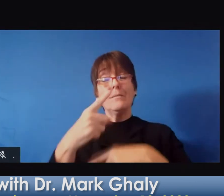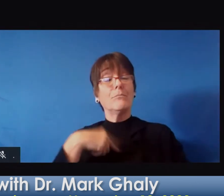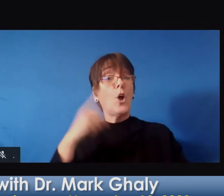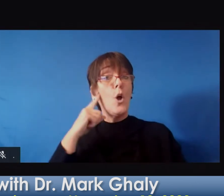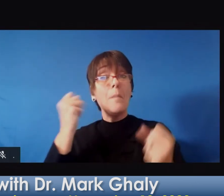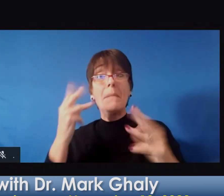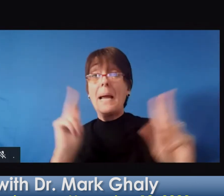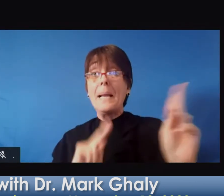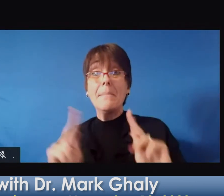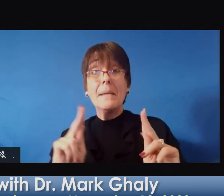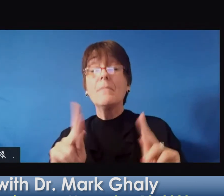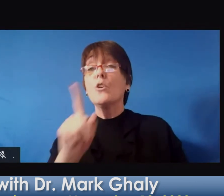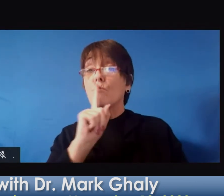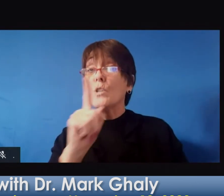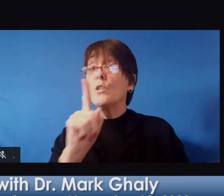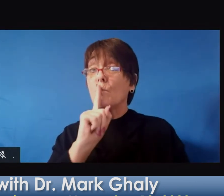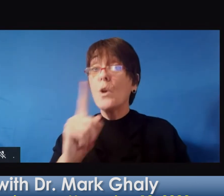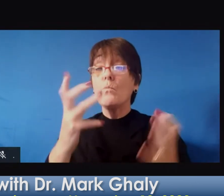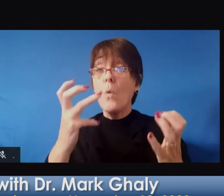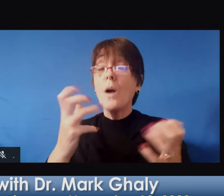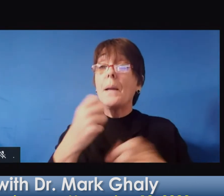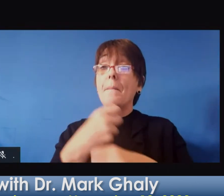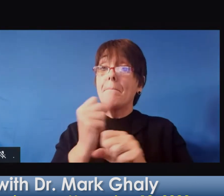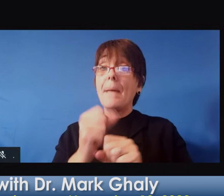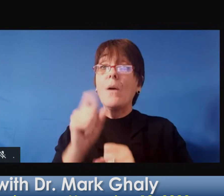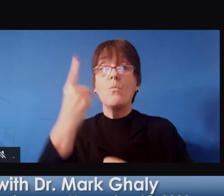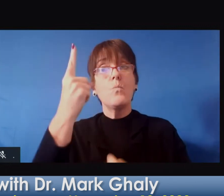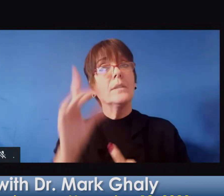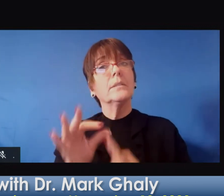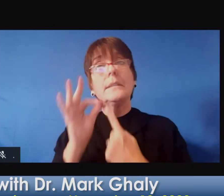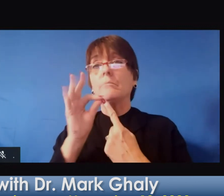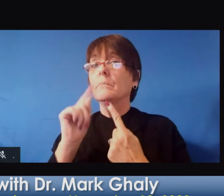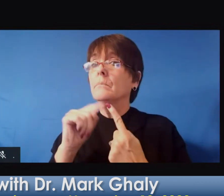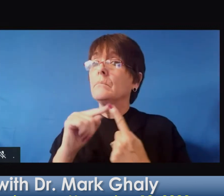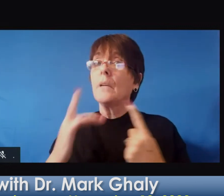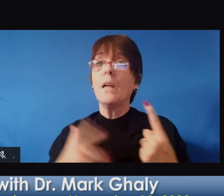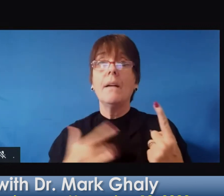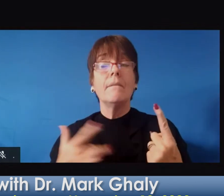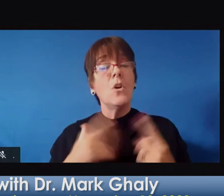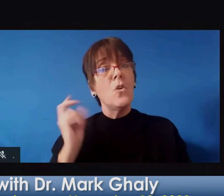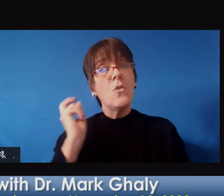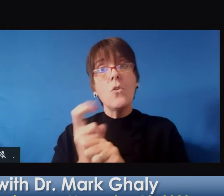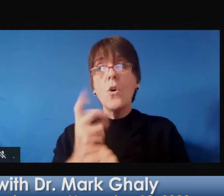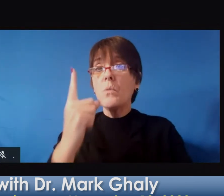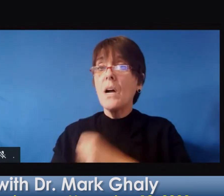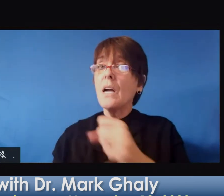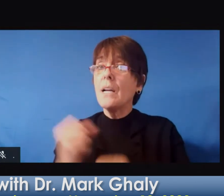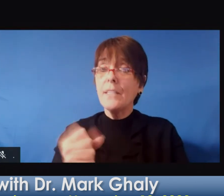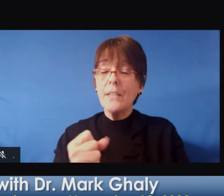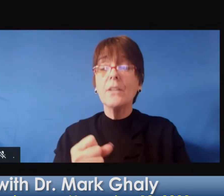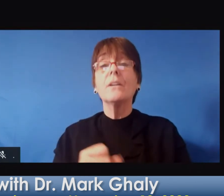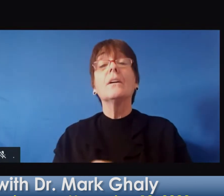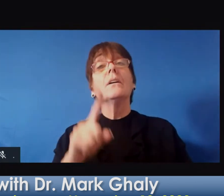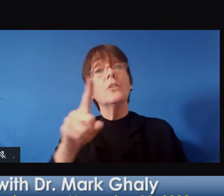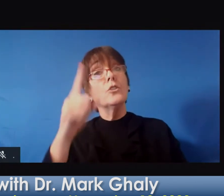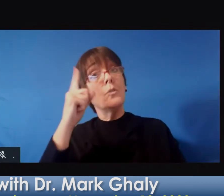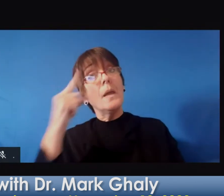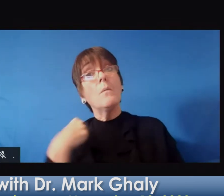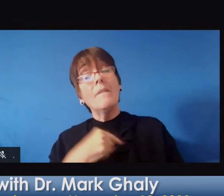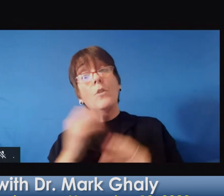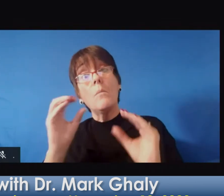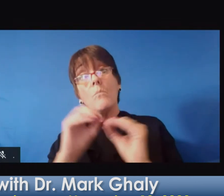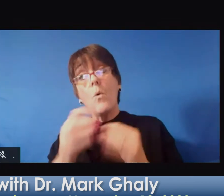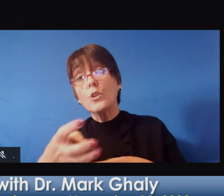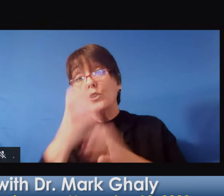some people really want to make this one exception because they feel like it's a long, difficult year. And finally, do you think we'll have to go into more